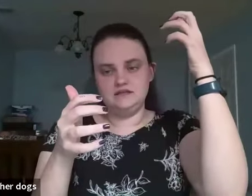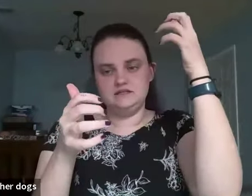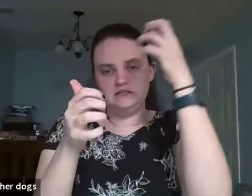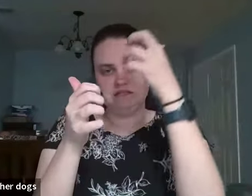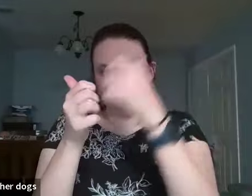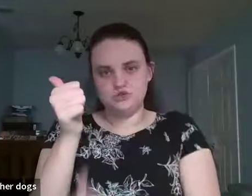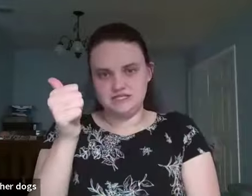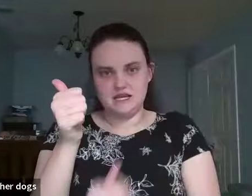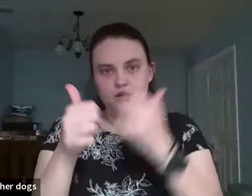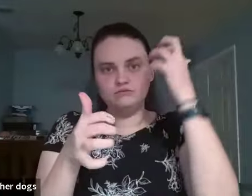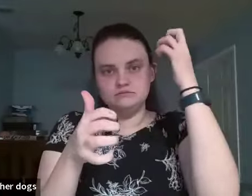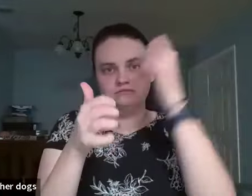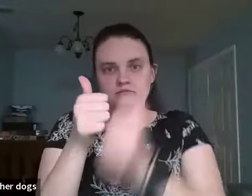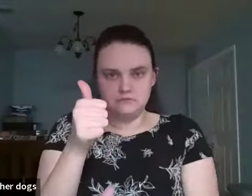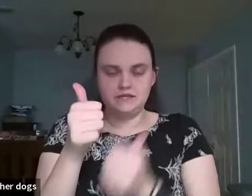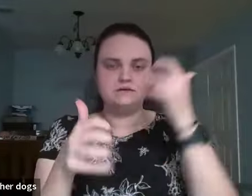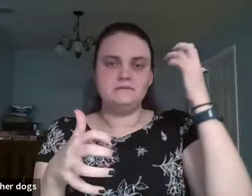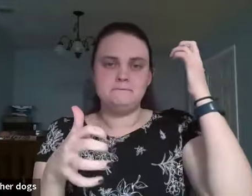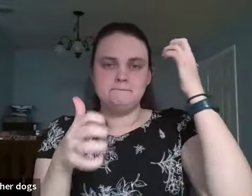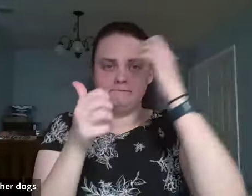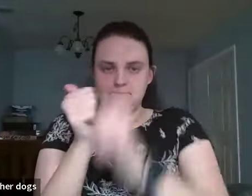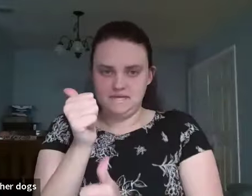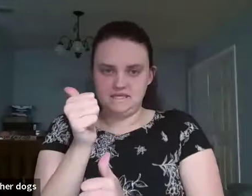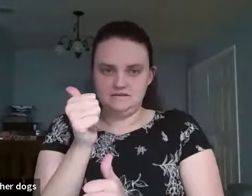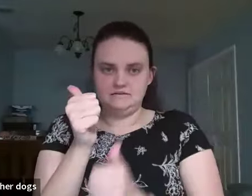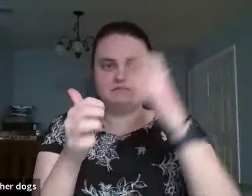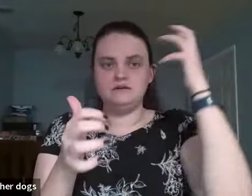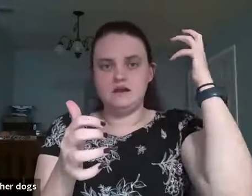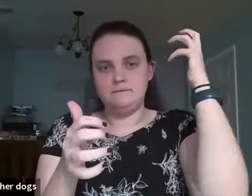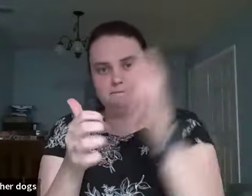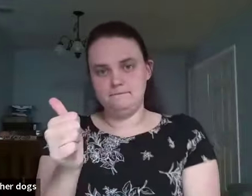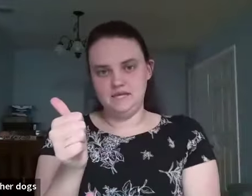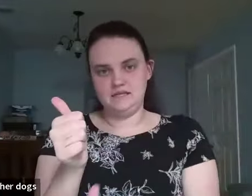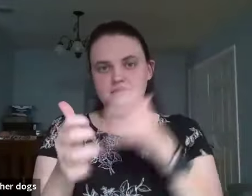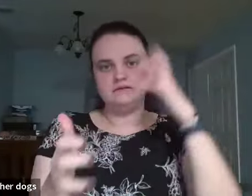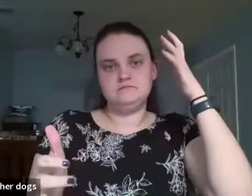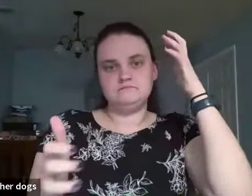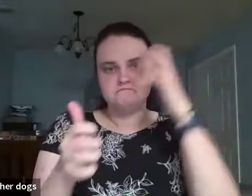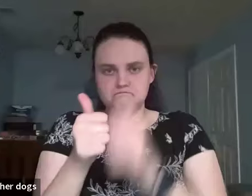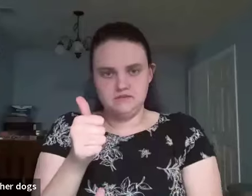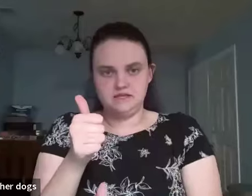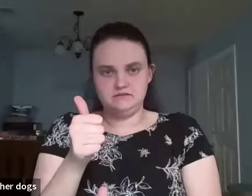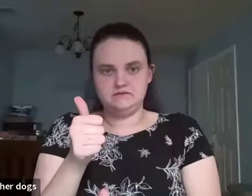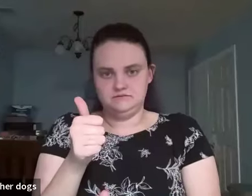hand does the motion down. Mean, mean, okay? Mean, mean.